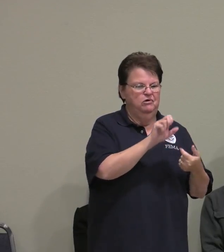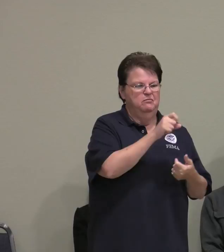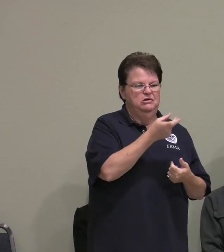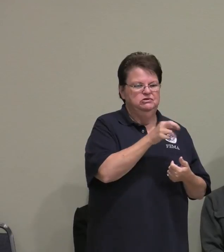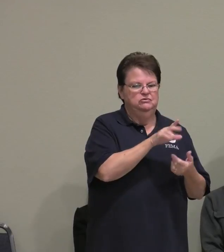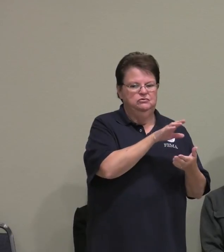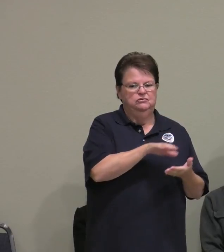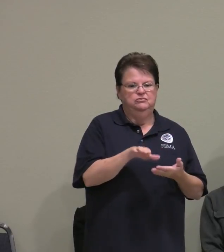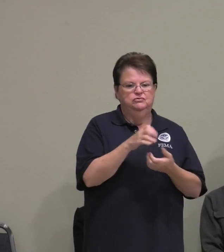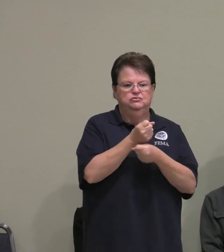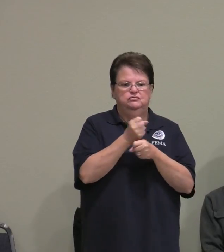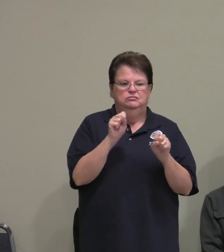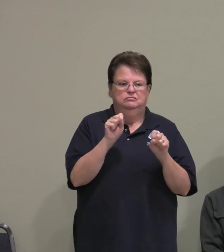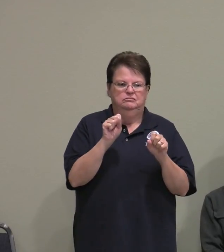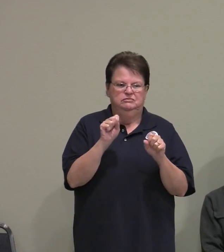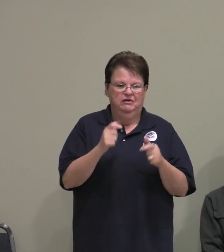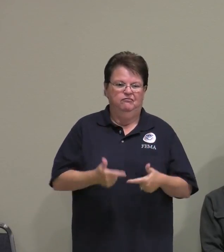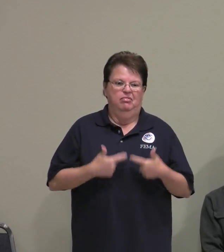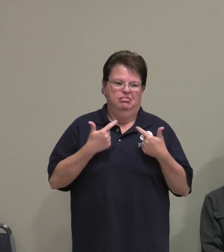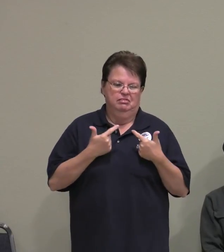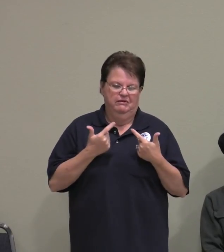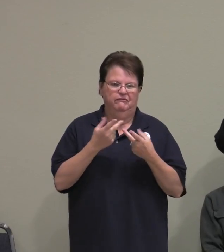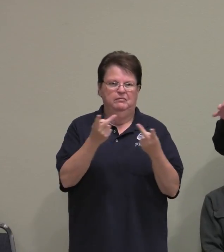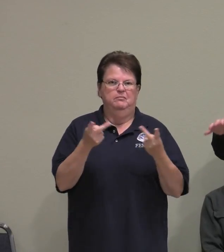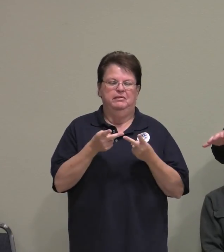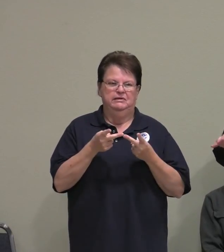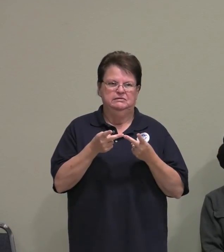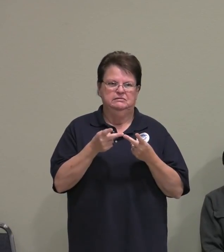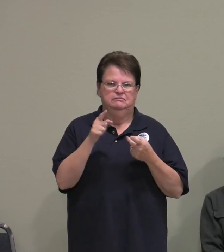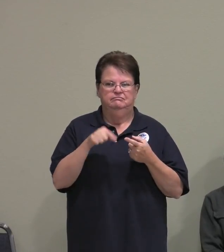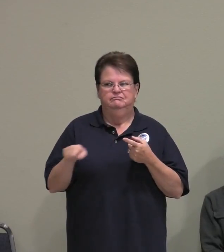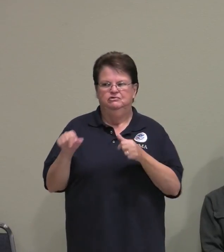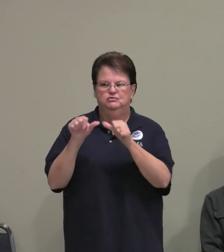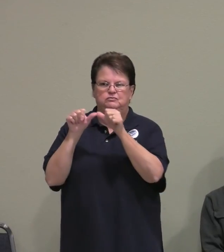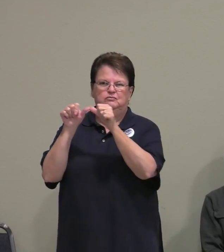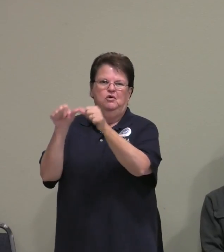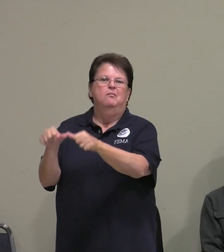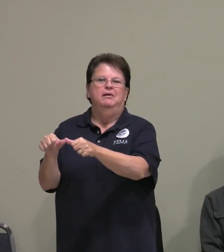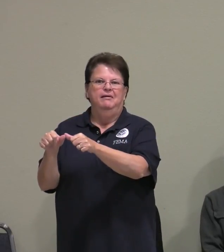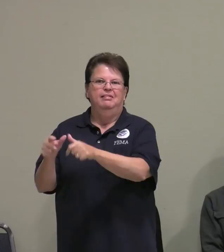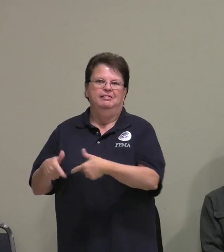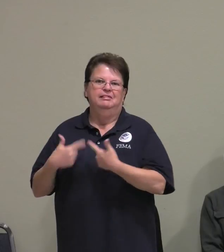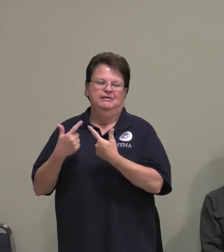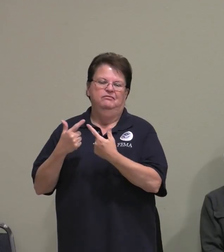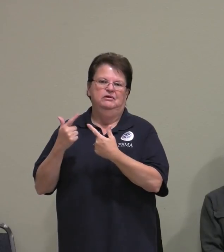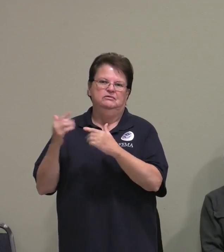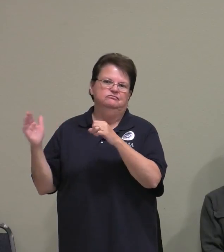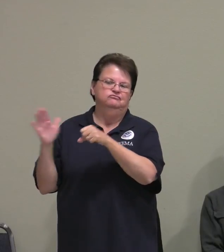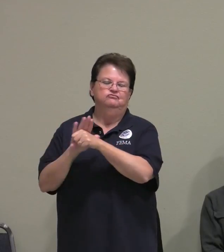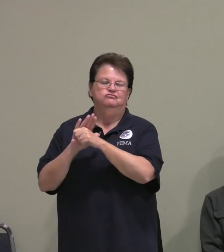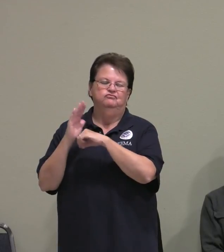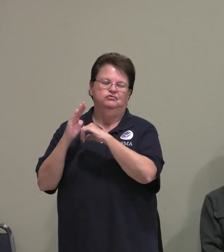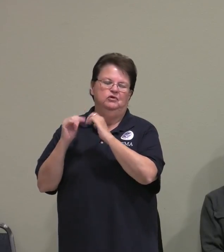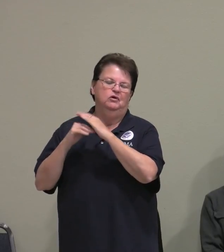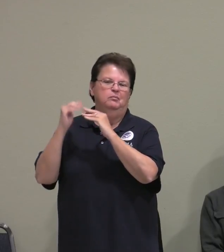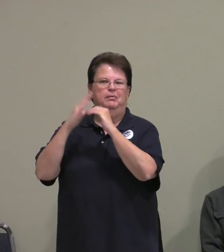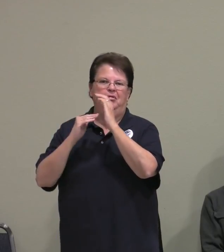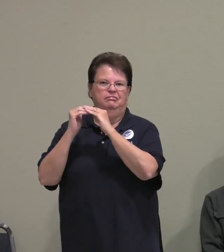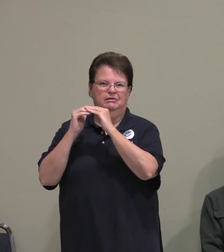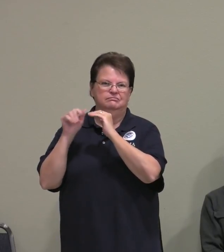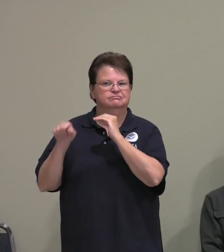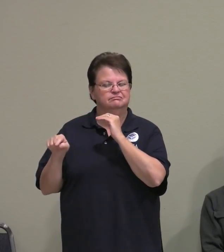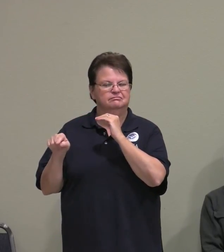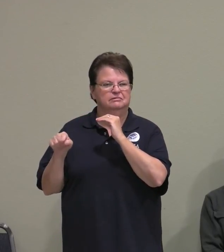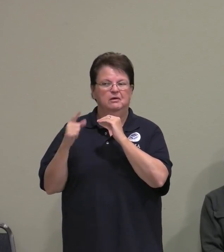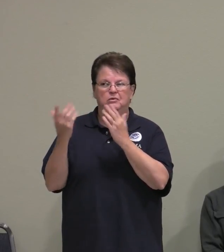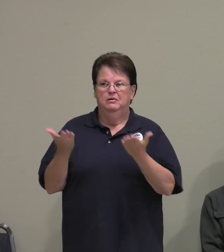secure, habitable solution that's interim, and then onward to the long-term, full rebuild solution. And we are going to be here with you